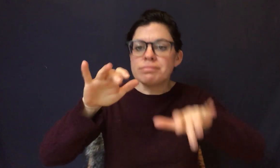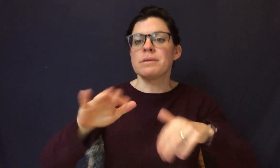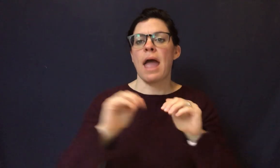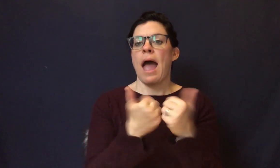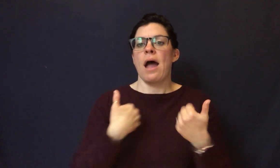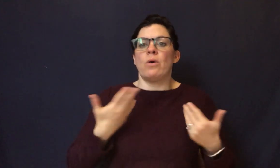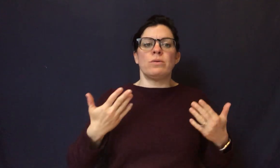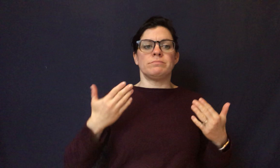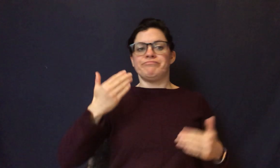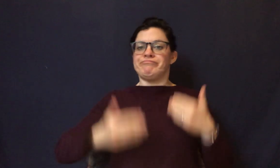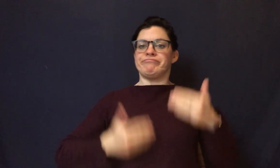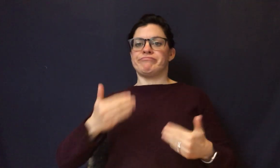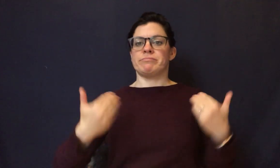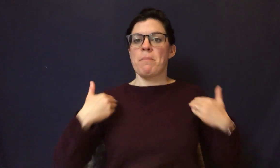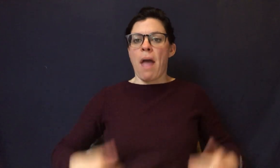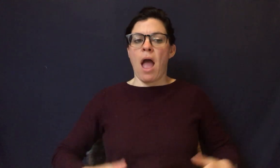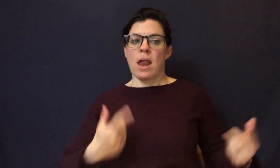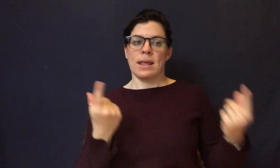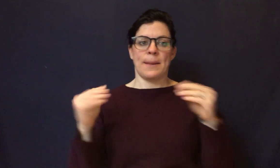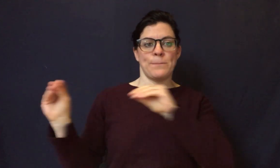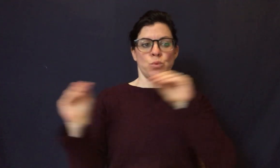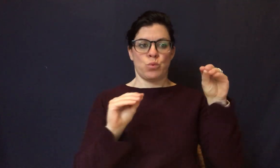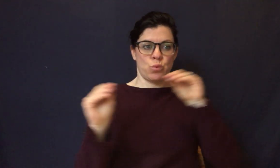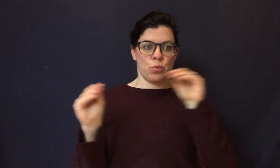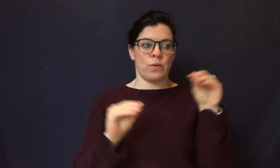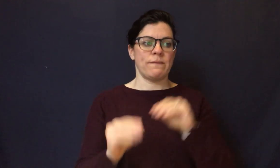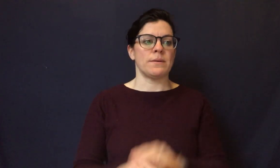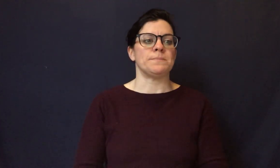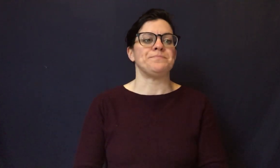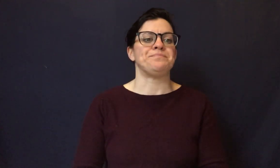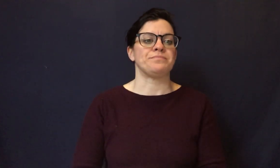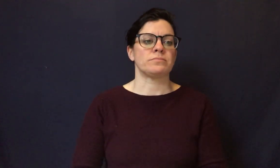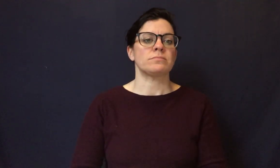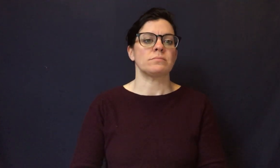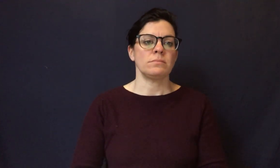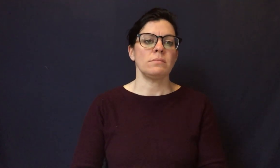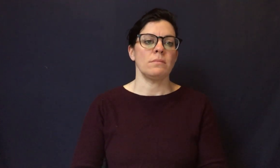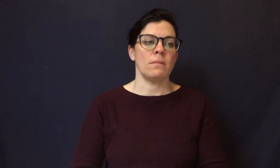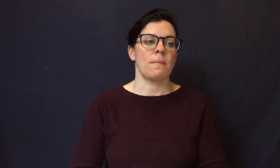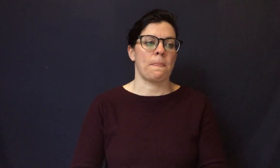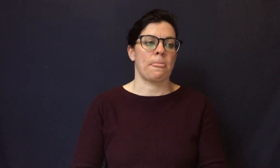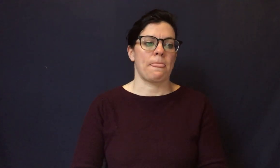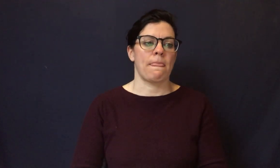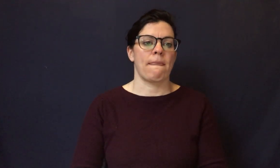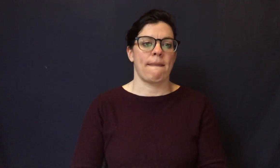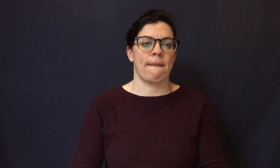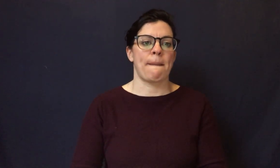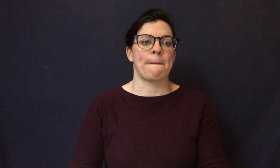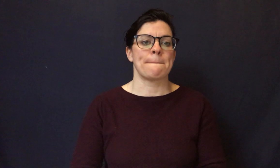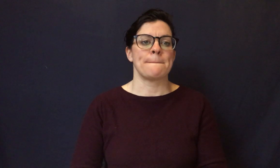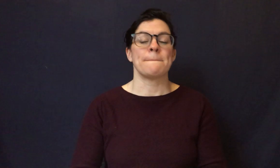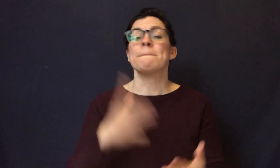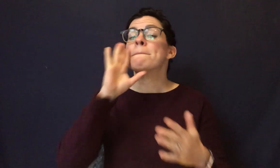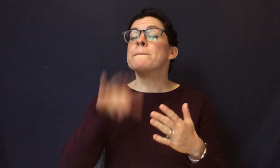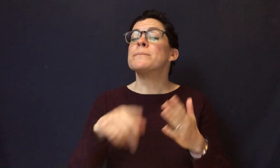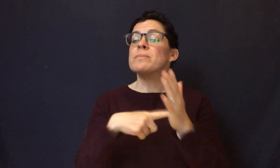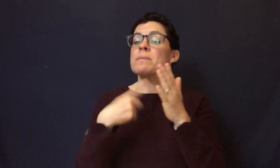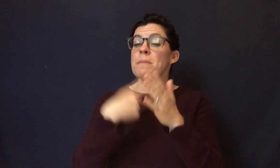deform because of that. So they call construction ergonomics. Sorry, it's a way to physically